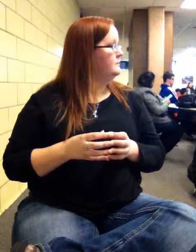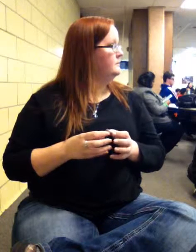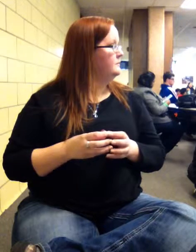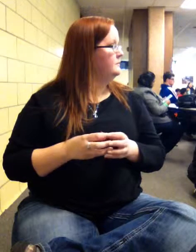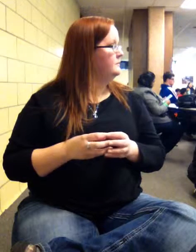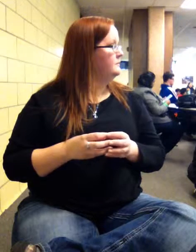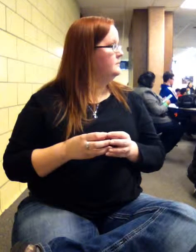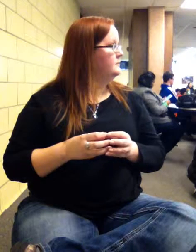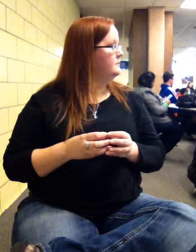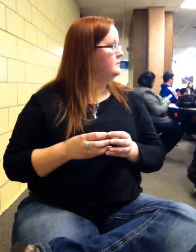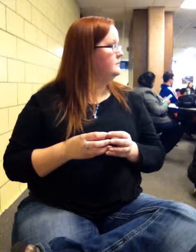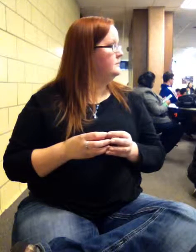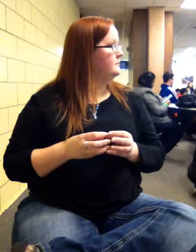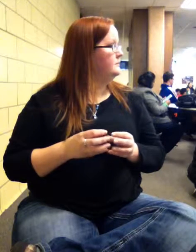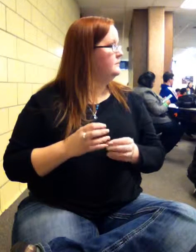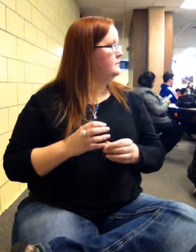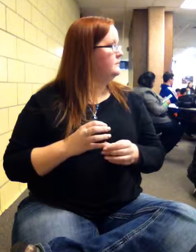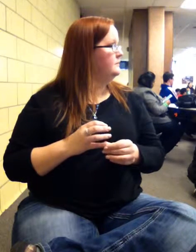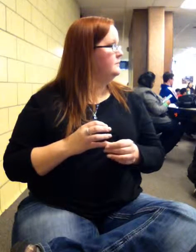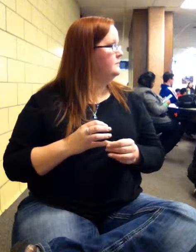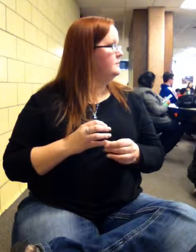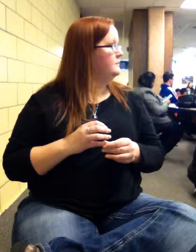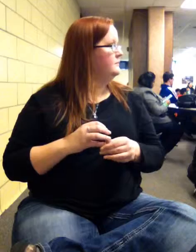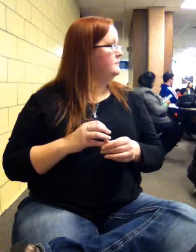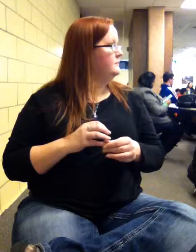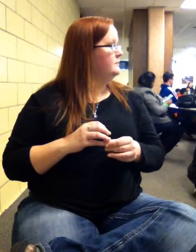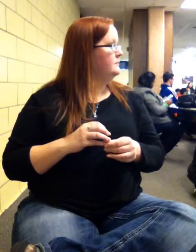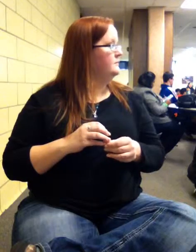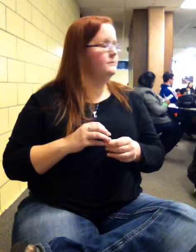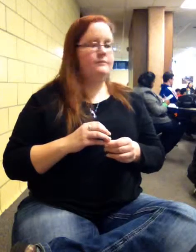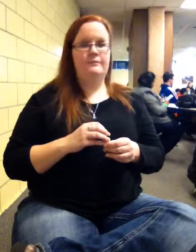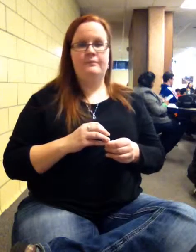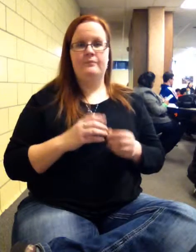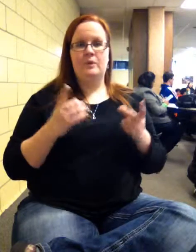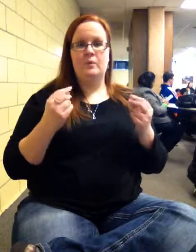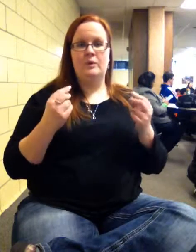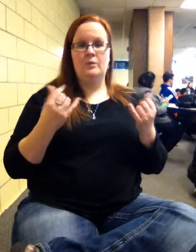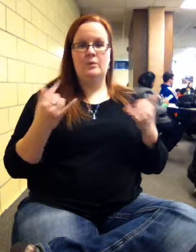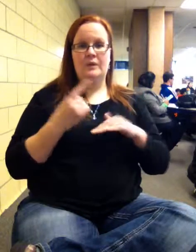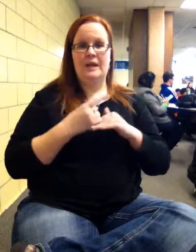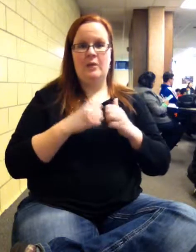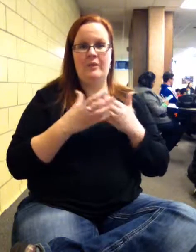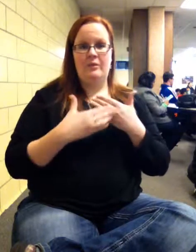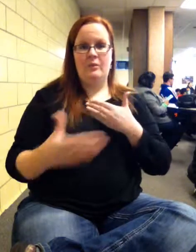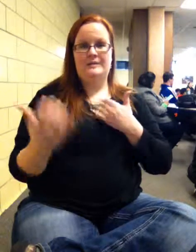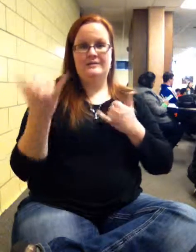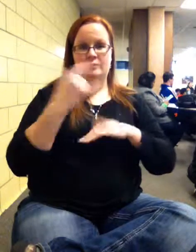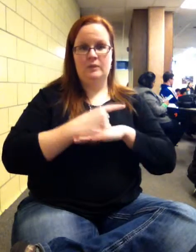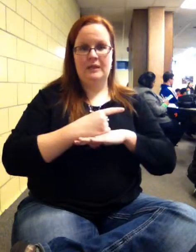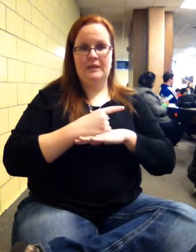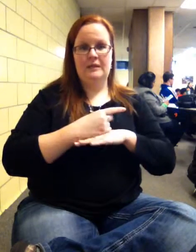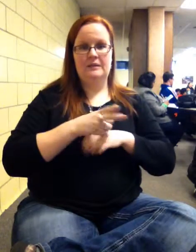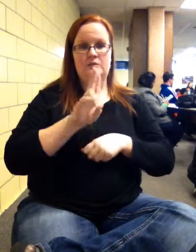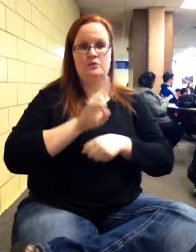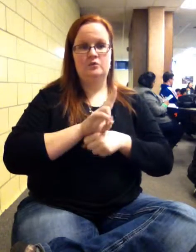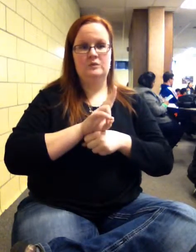Shutting off the recorder, let me start again then. What I'd like to do then today with the rest of the day is use it in case you guys